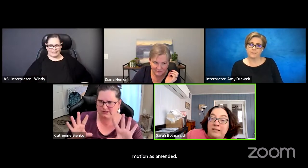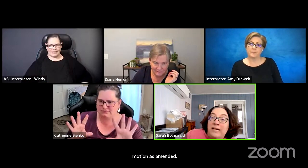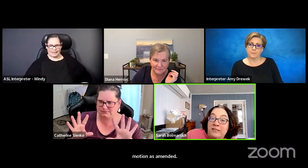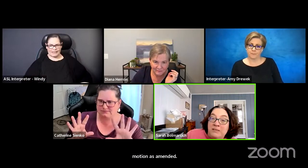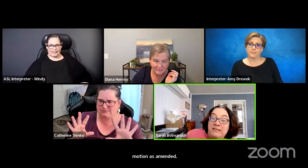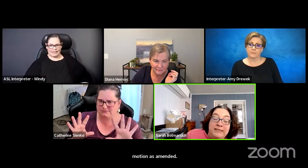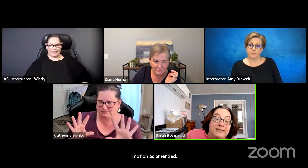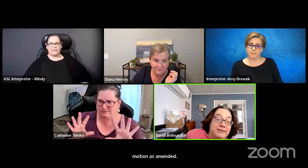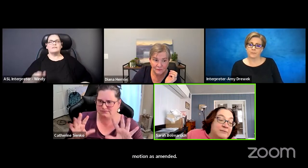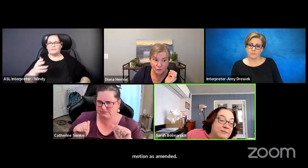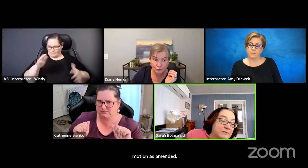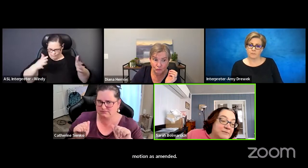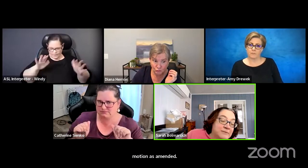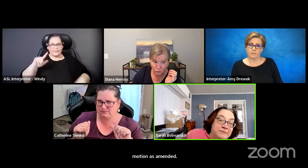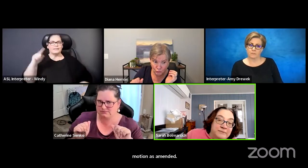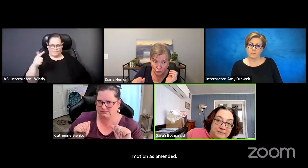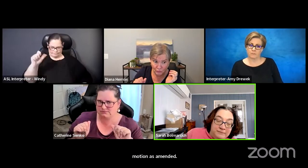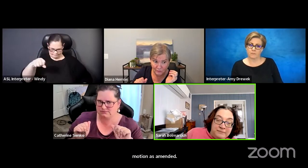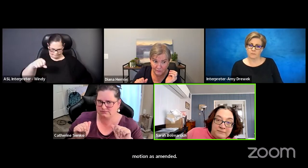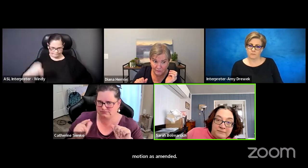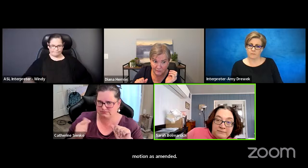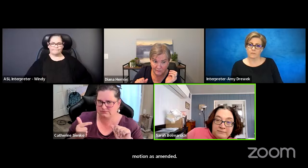So yes, it has been seconded.